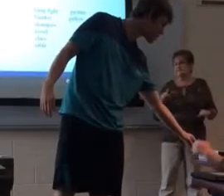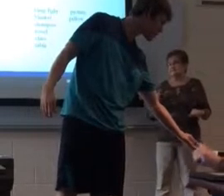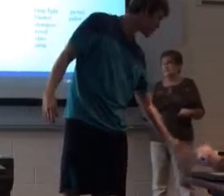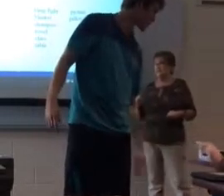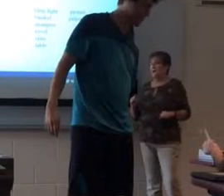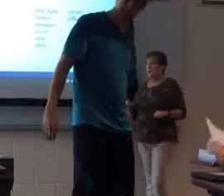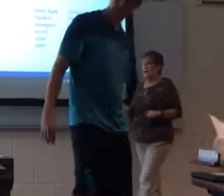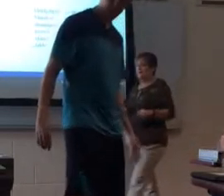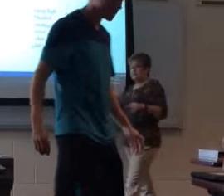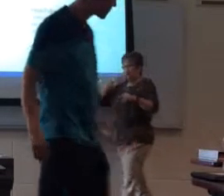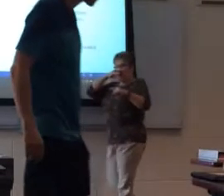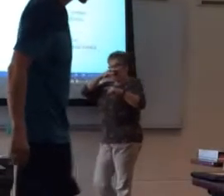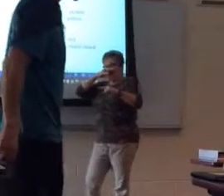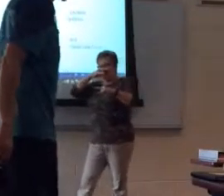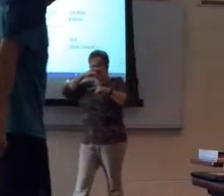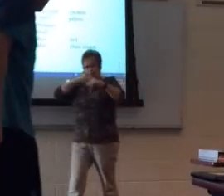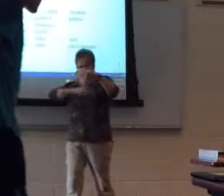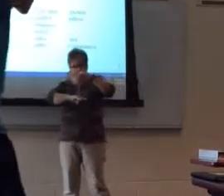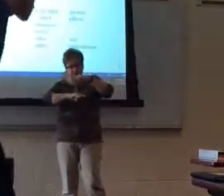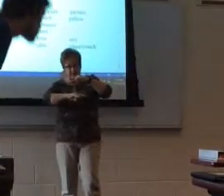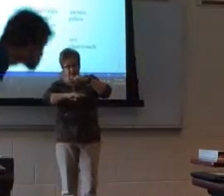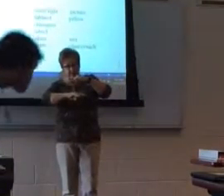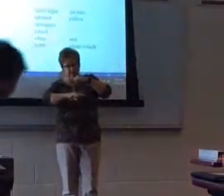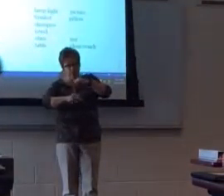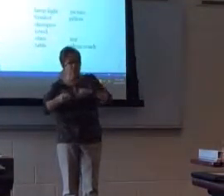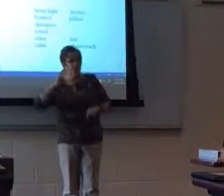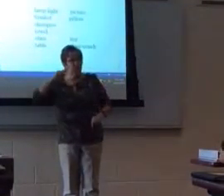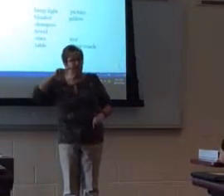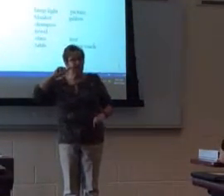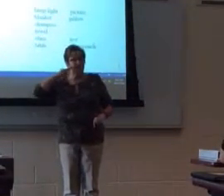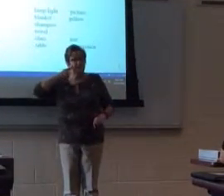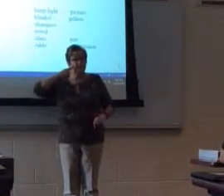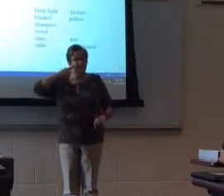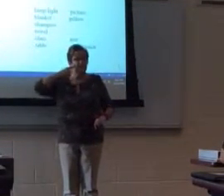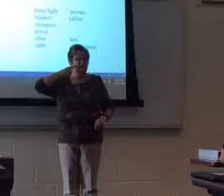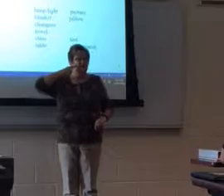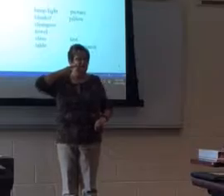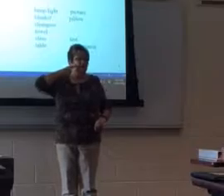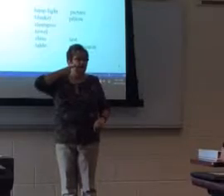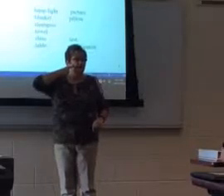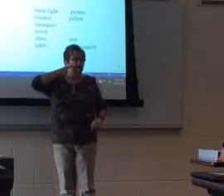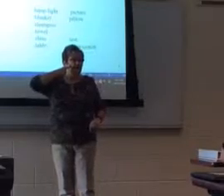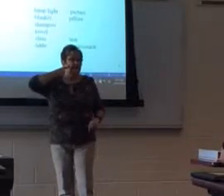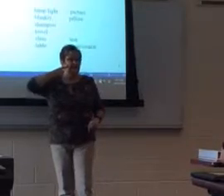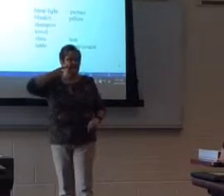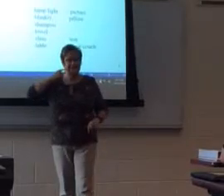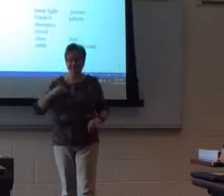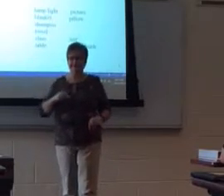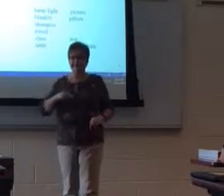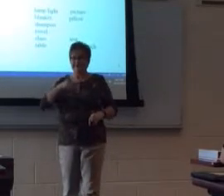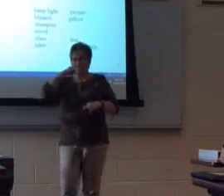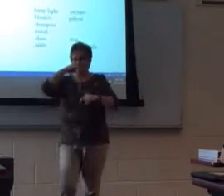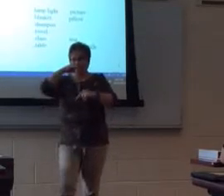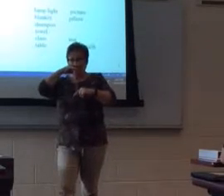sense, is trick or, does anybody know this sign? Candy. So you can